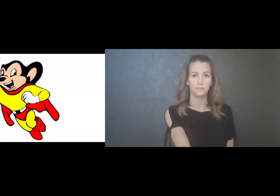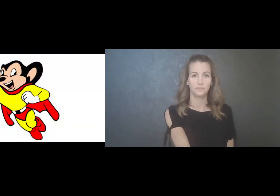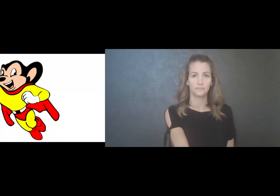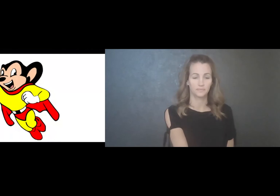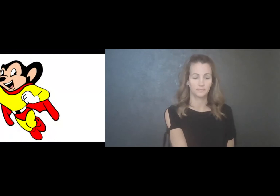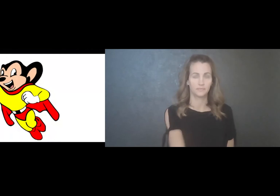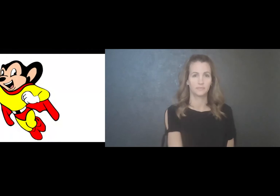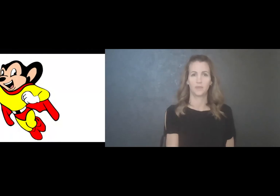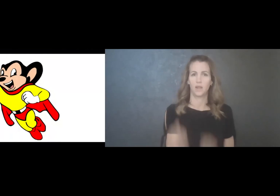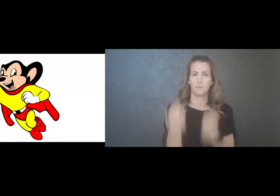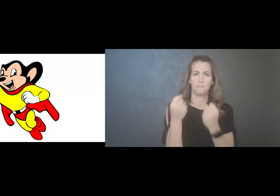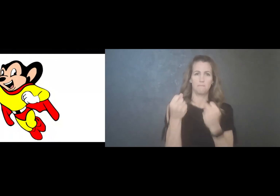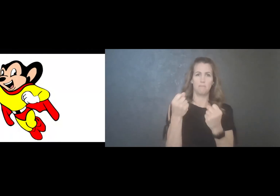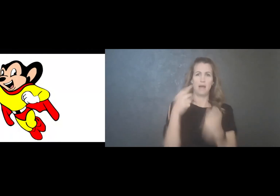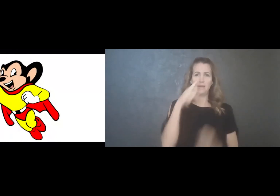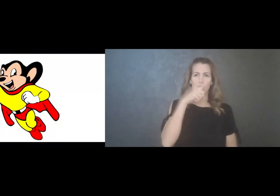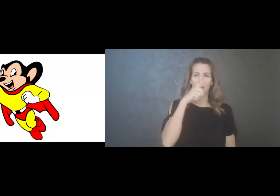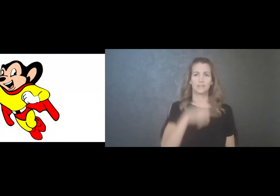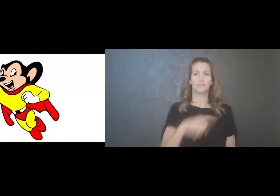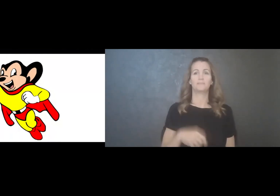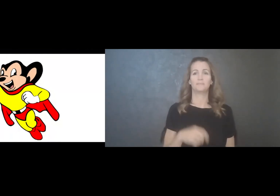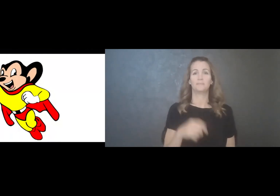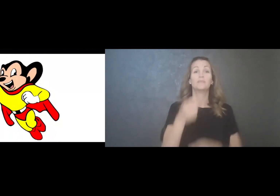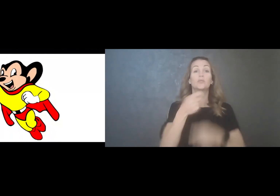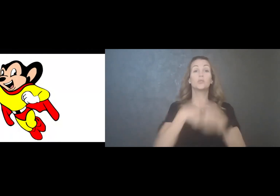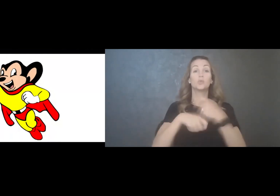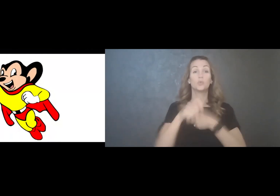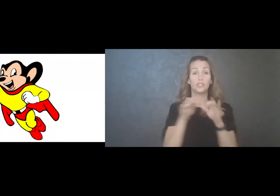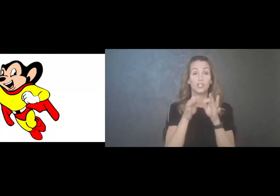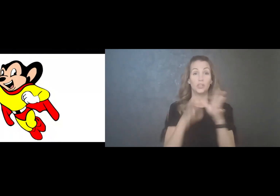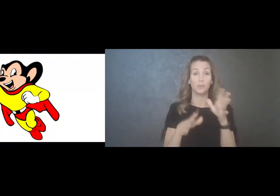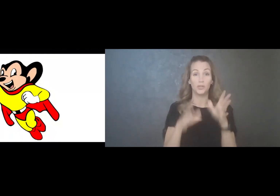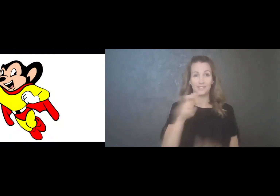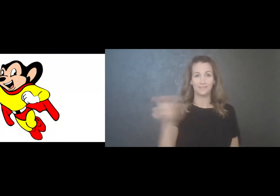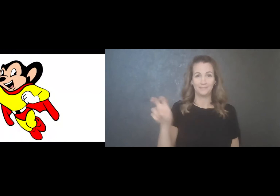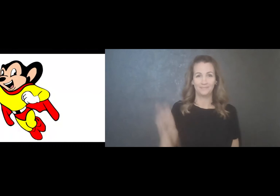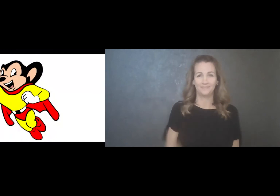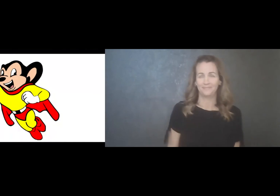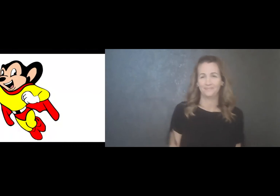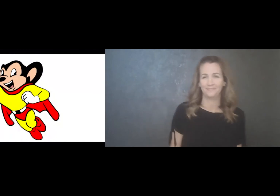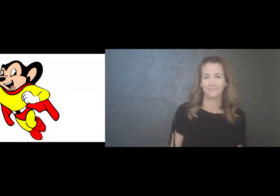Mighty Mouse. That was the best thing. I always wanted a Mighty Mouse. And I thought